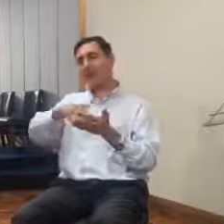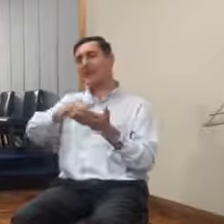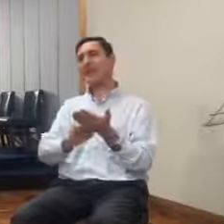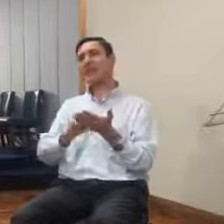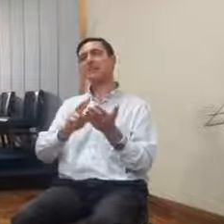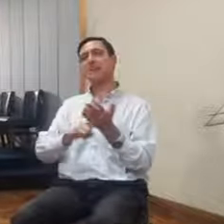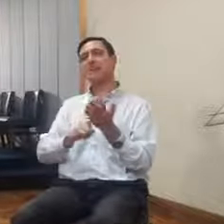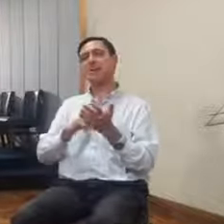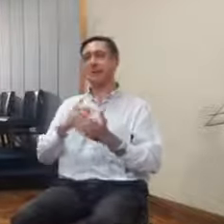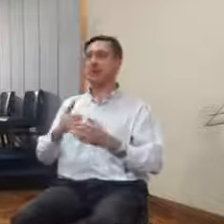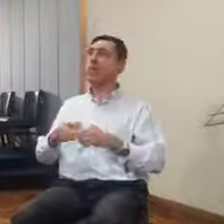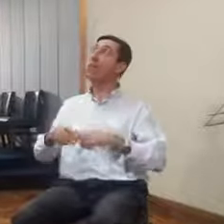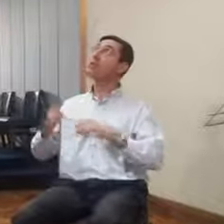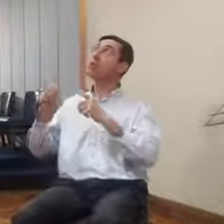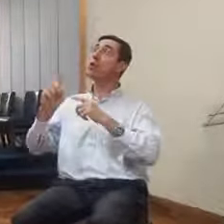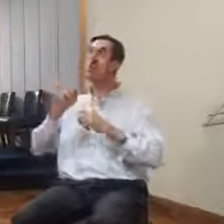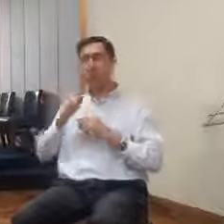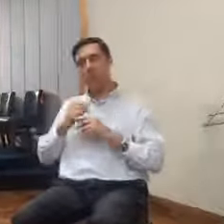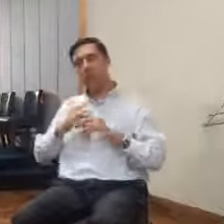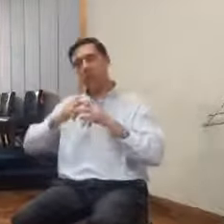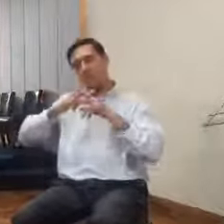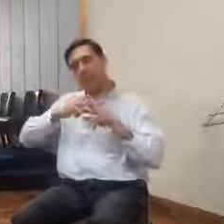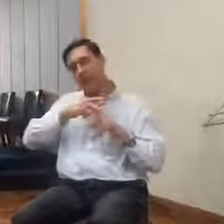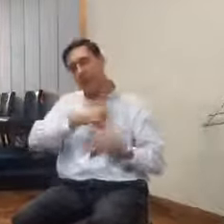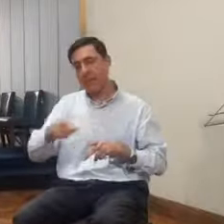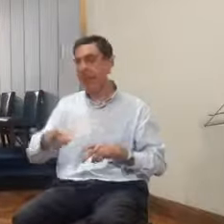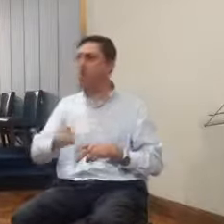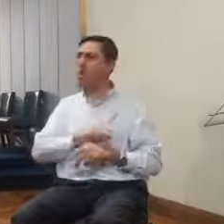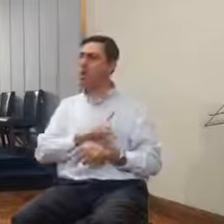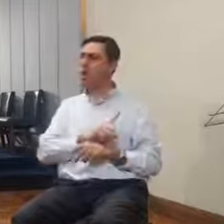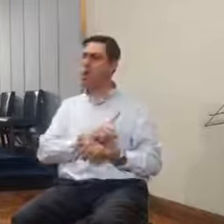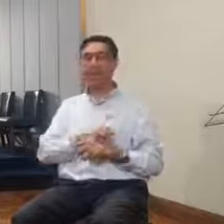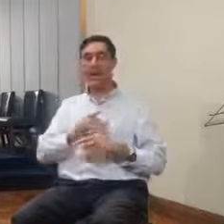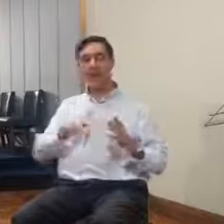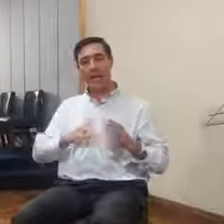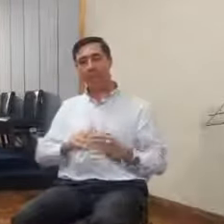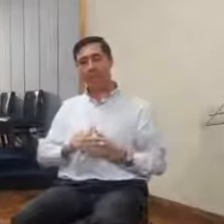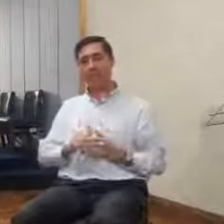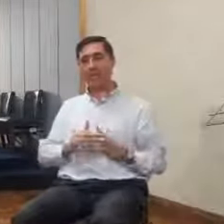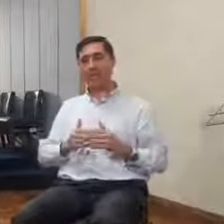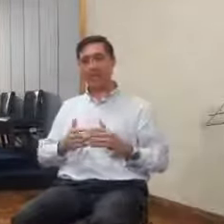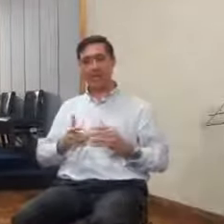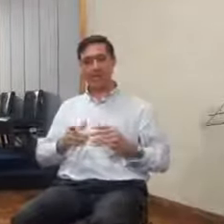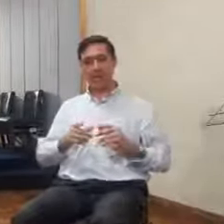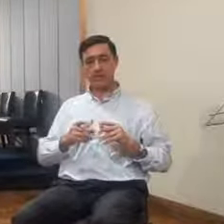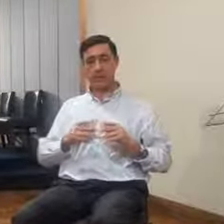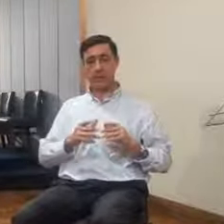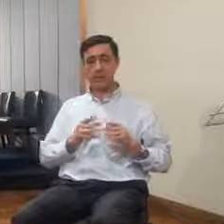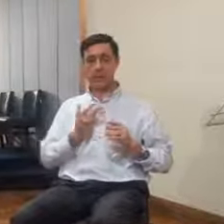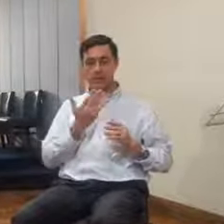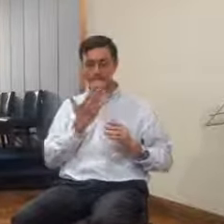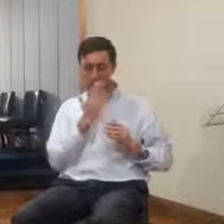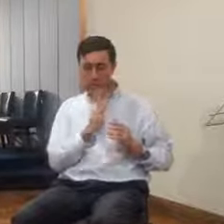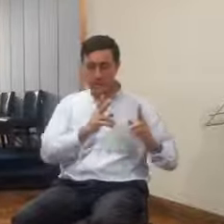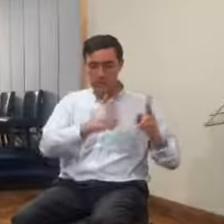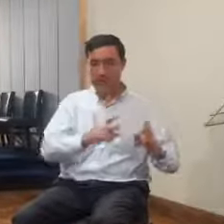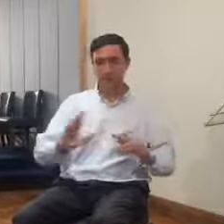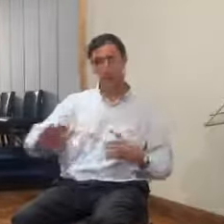and to keep them alive in famine. Here is true security and blessing, to give us spiritual